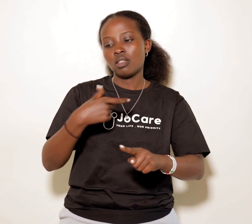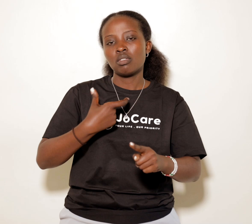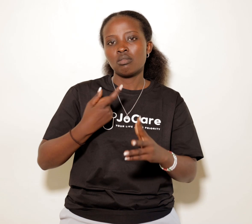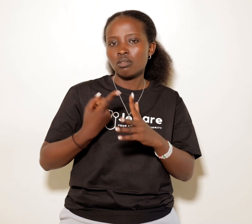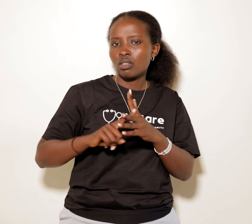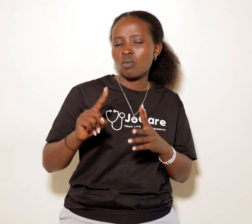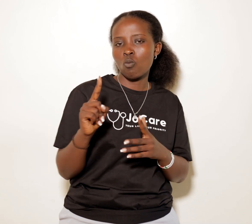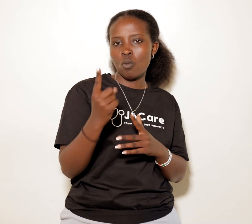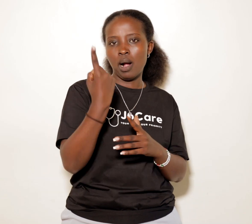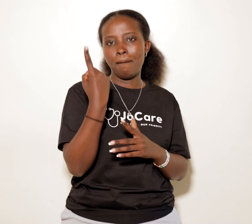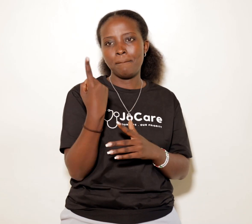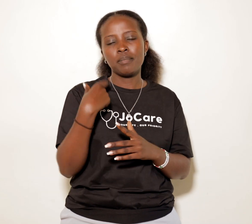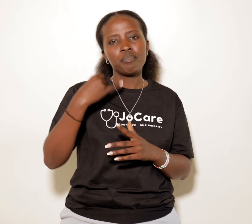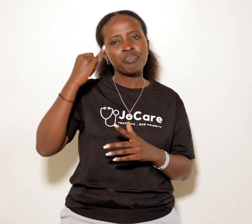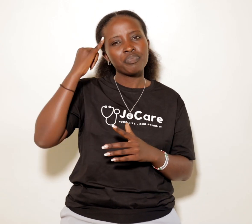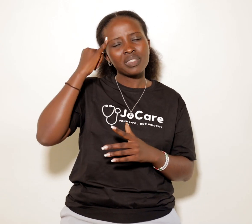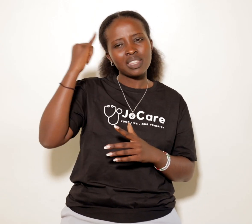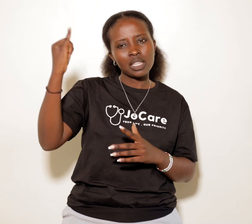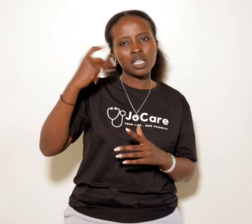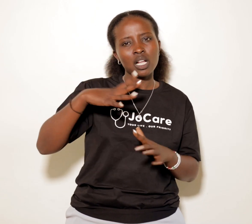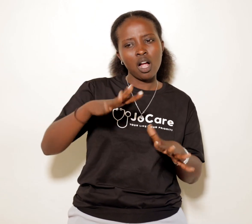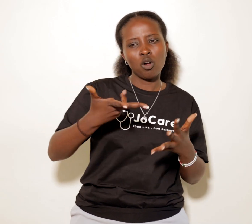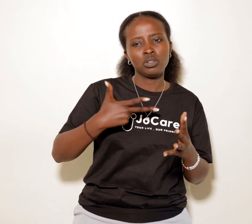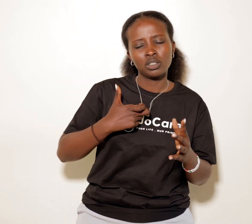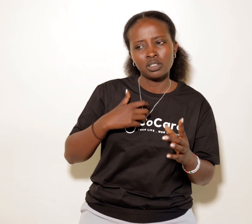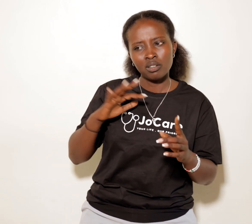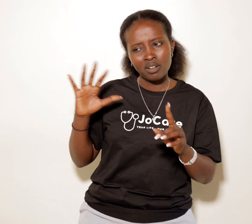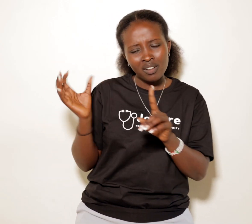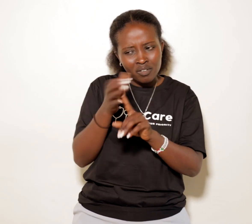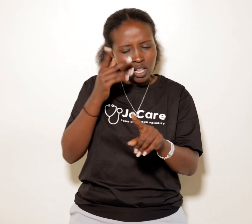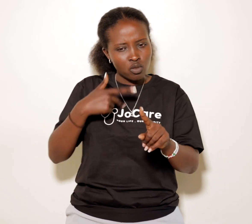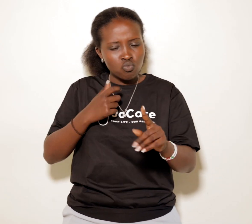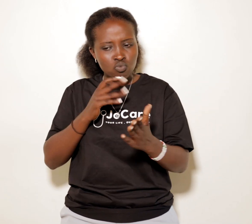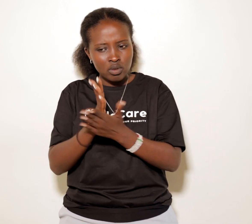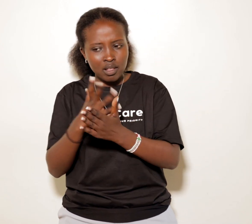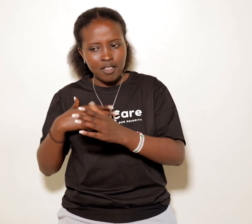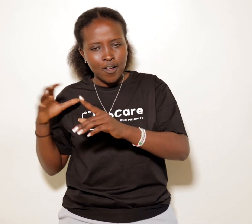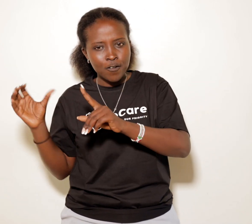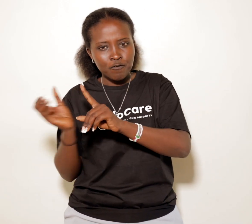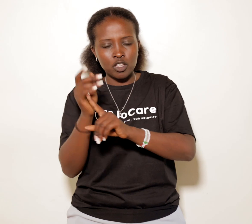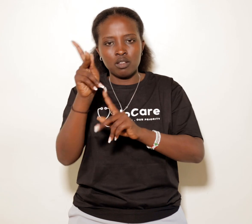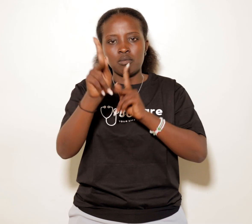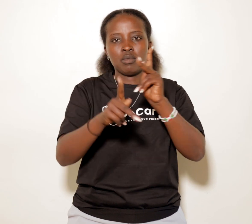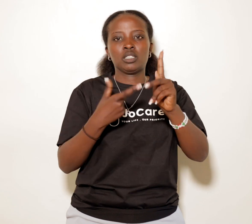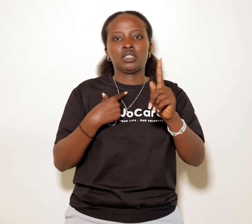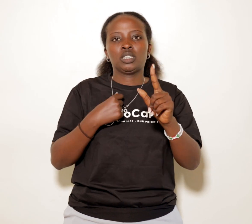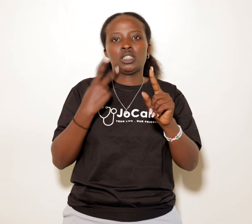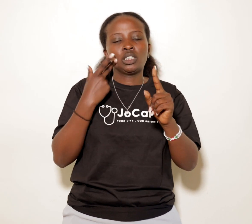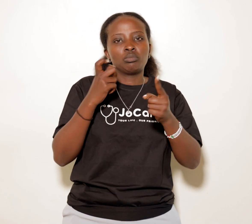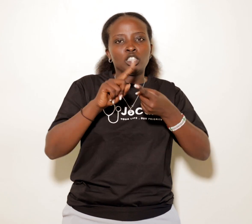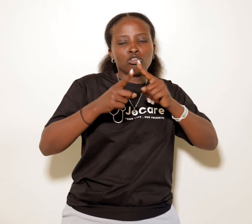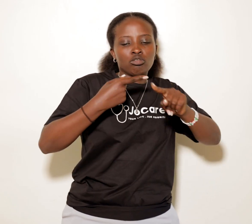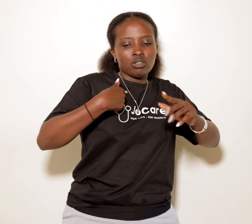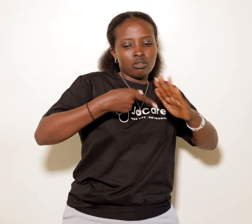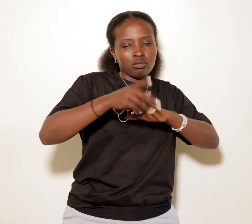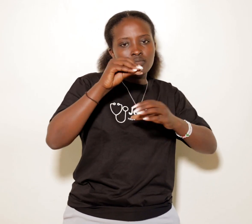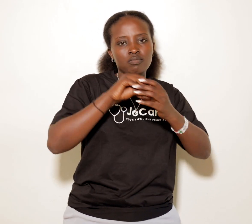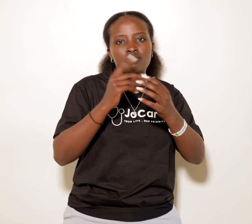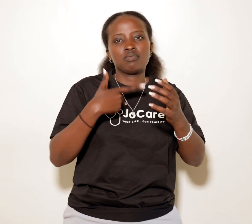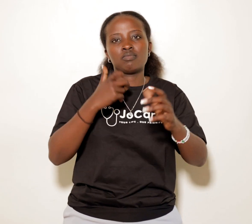think we can have interactive sessions. Okay. That is interactive sessions between people living with disabilities and those people